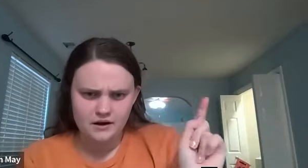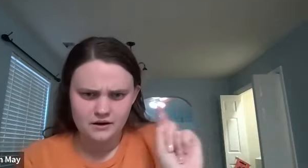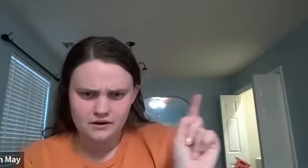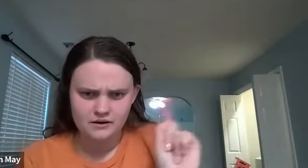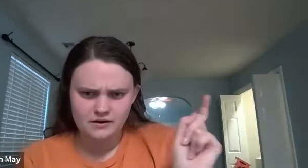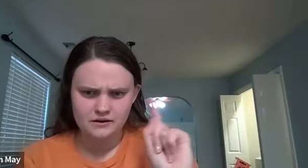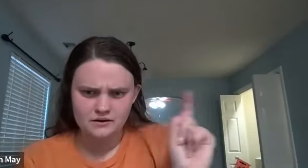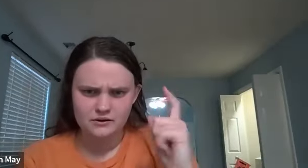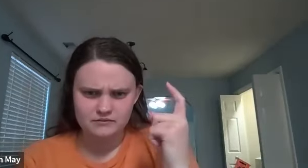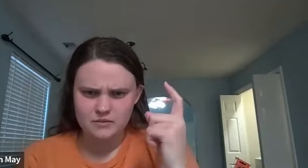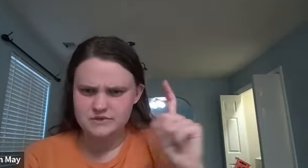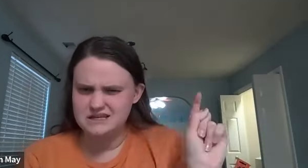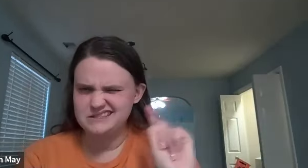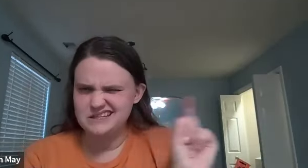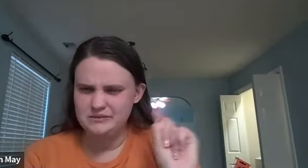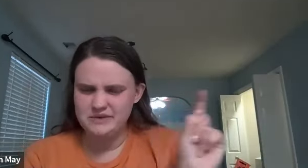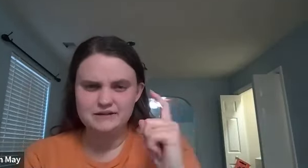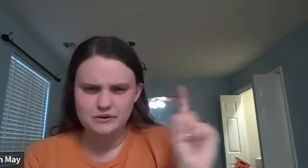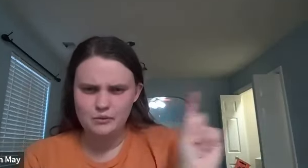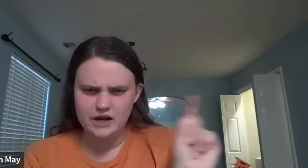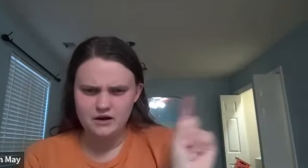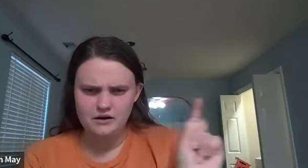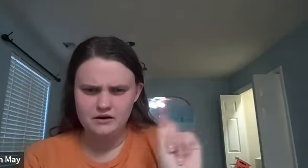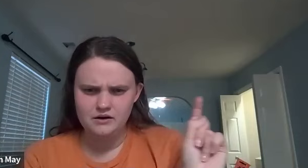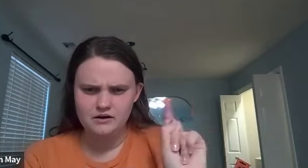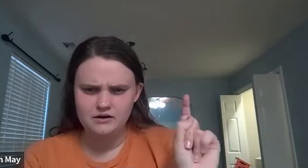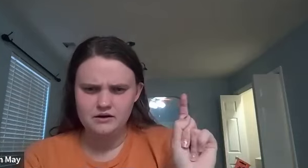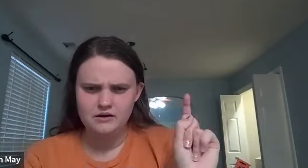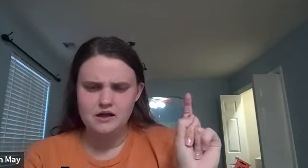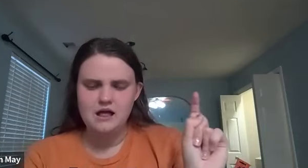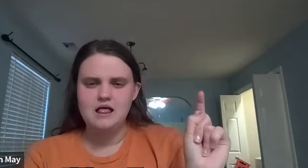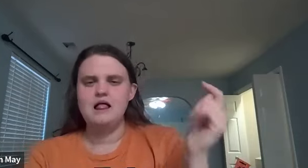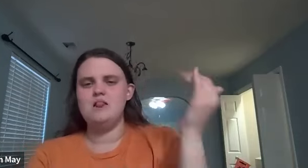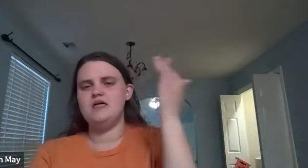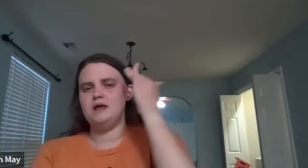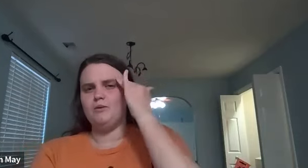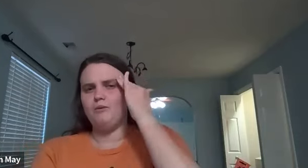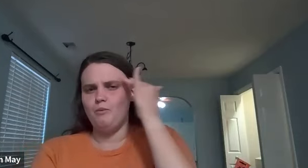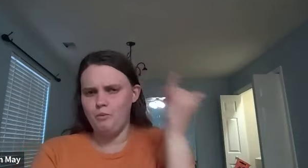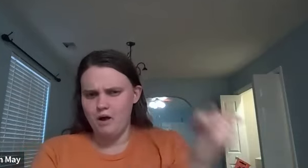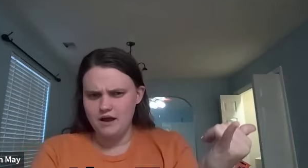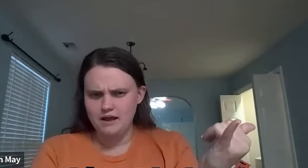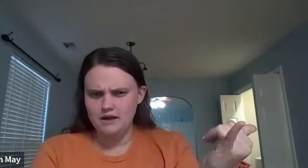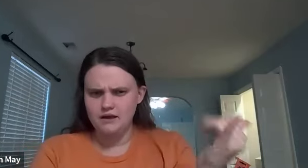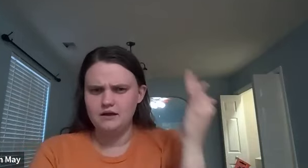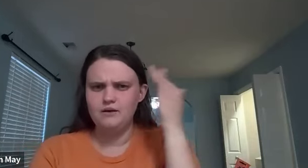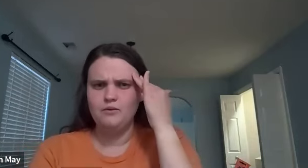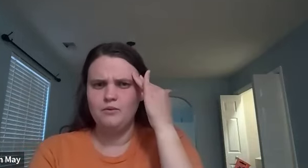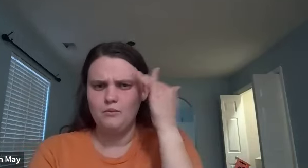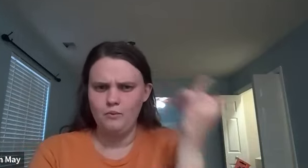Where? Remember, that's slightly bent. Where? And then why?